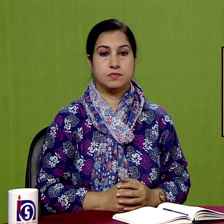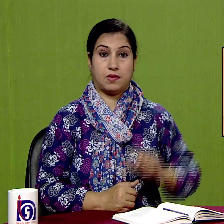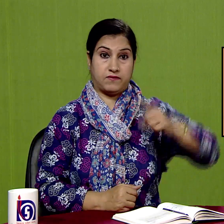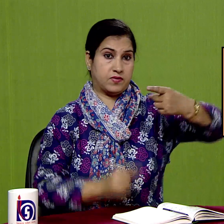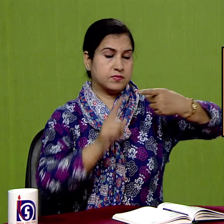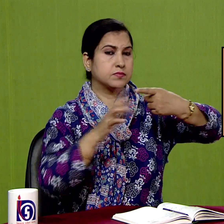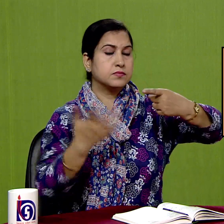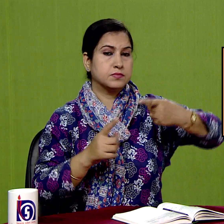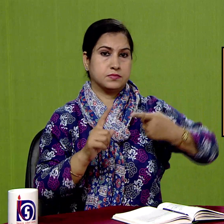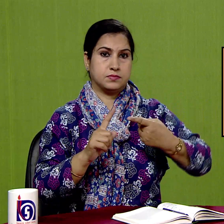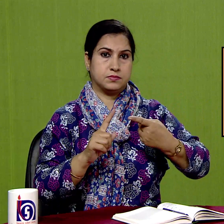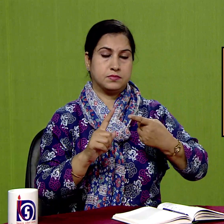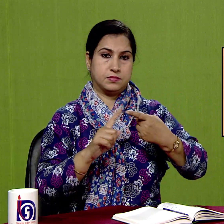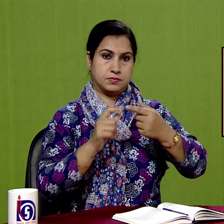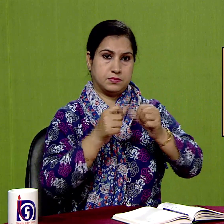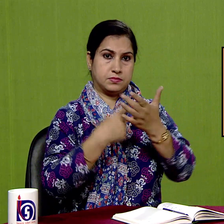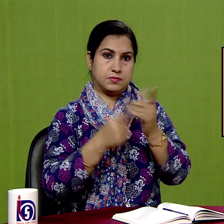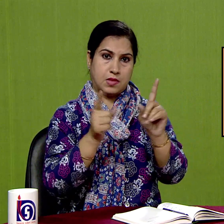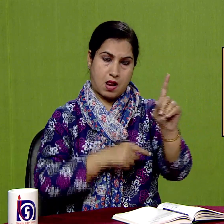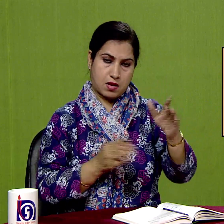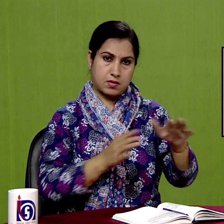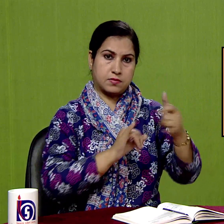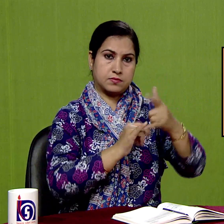number 1, early Stone Age